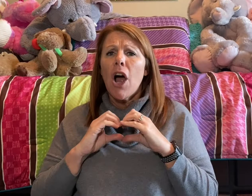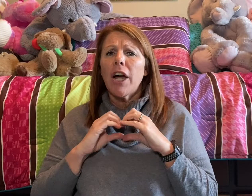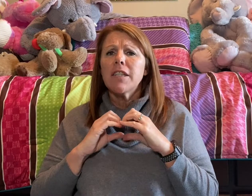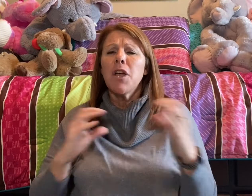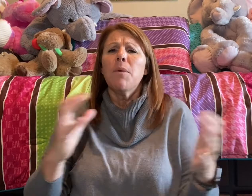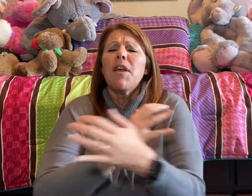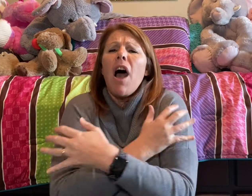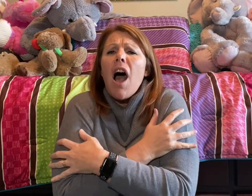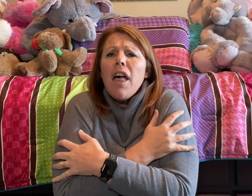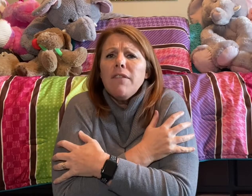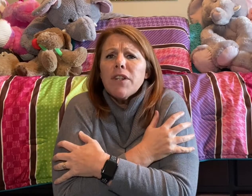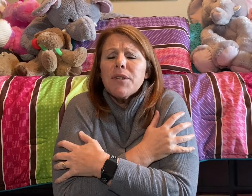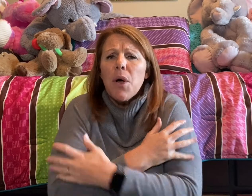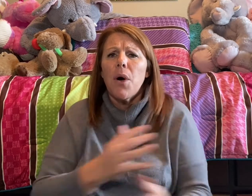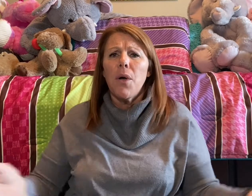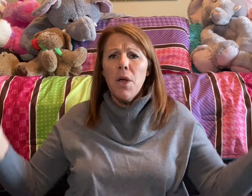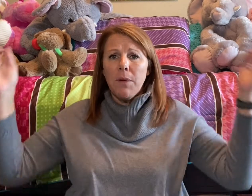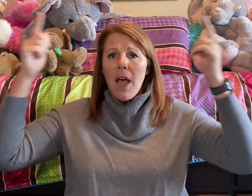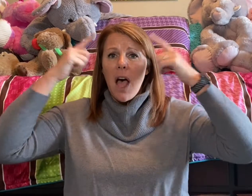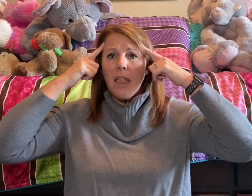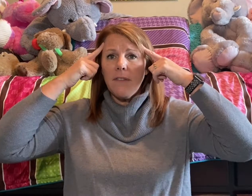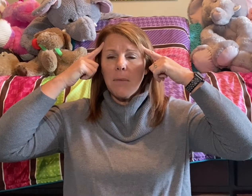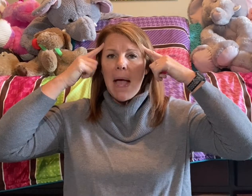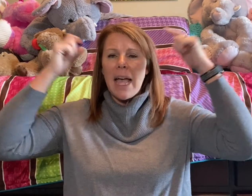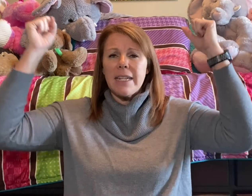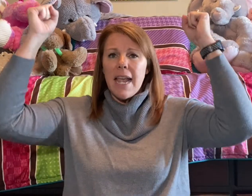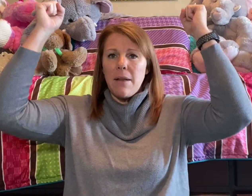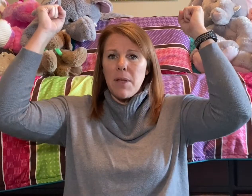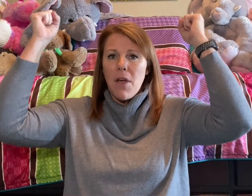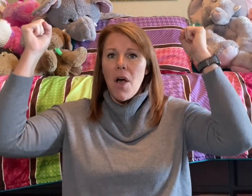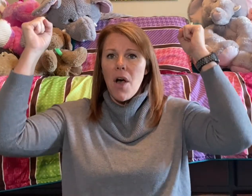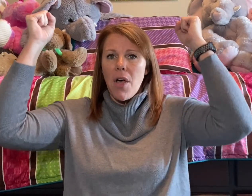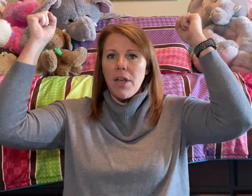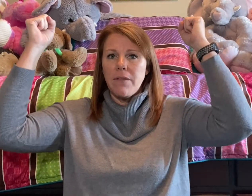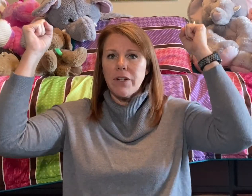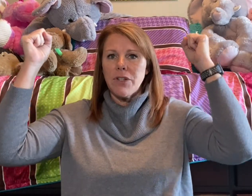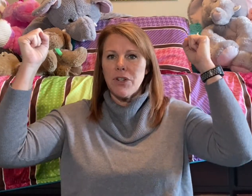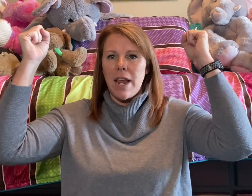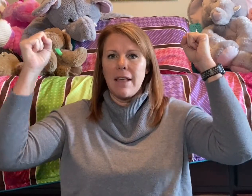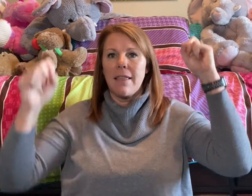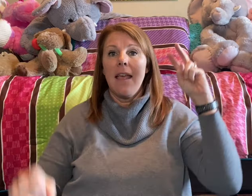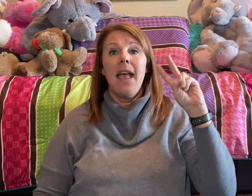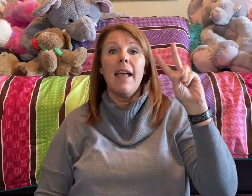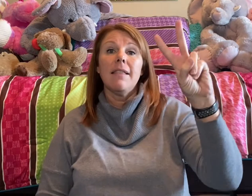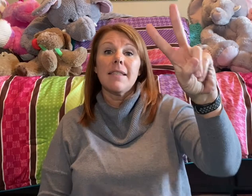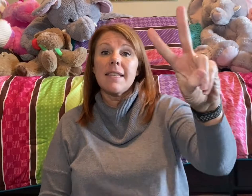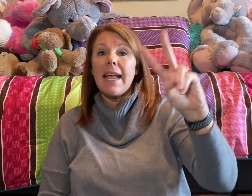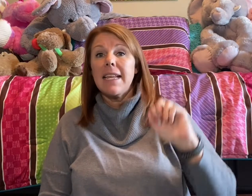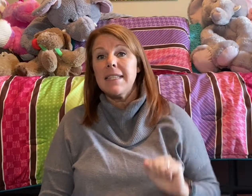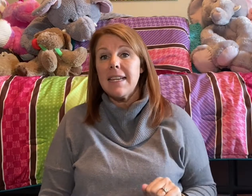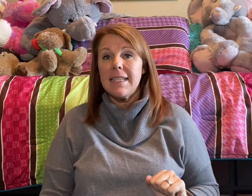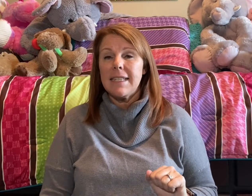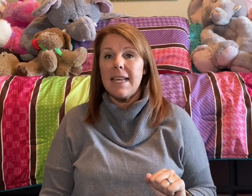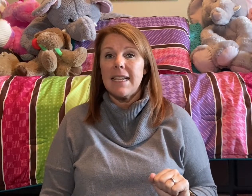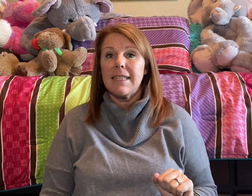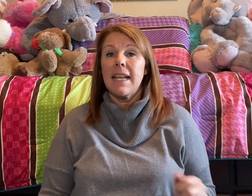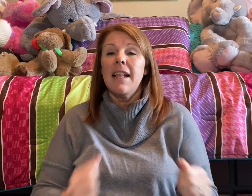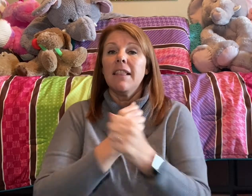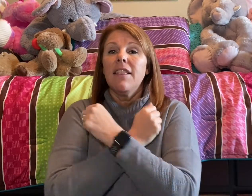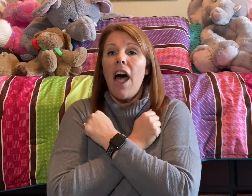heart, with all of your soul, with all of your mind, and with all of your strength. And the second is this,